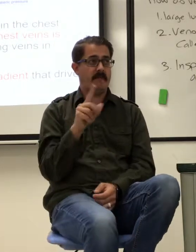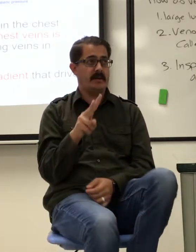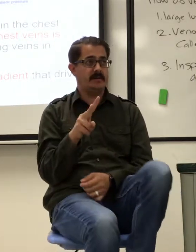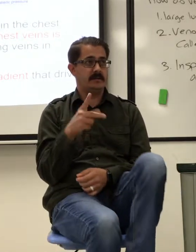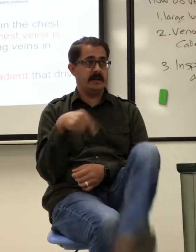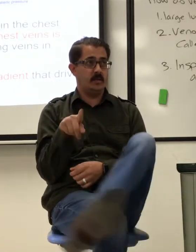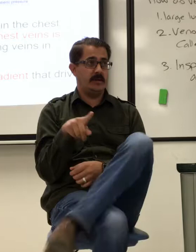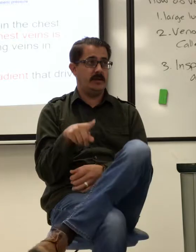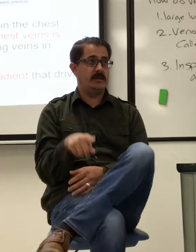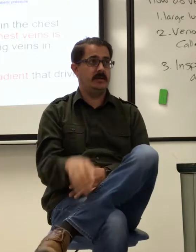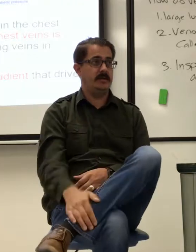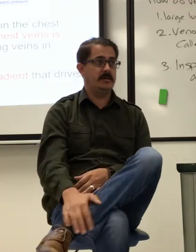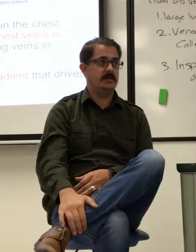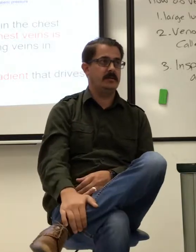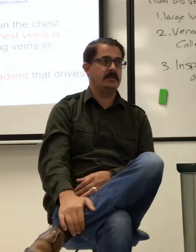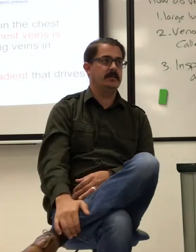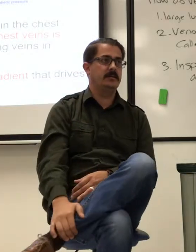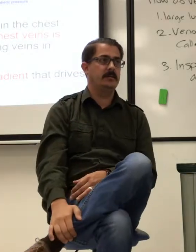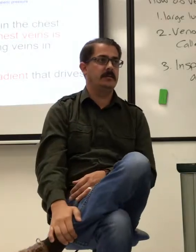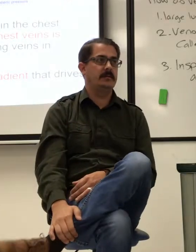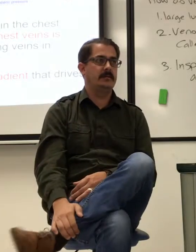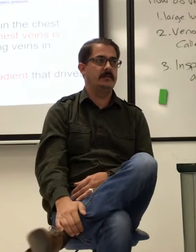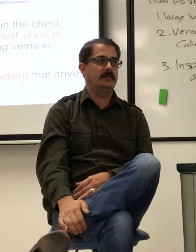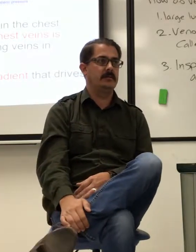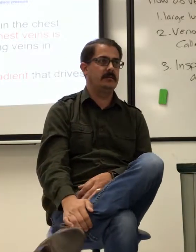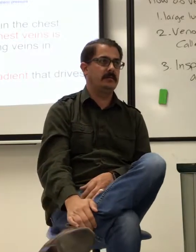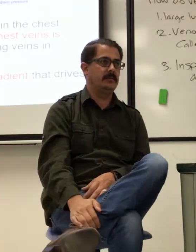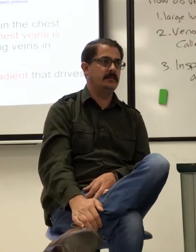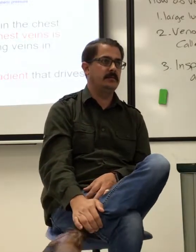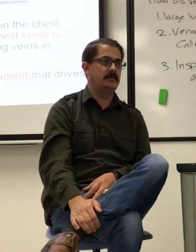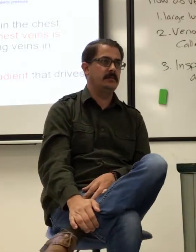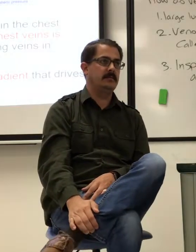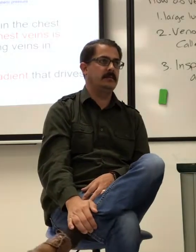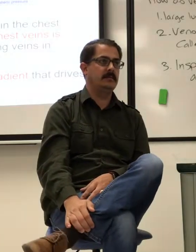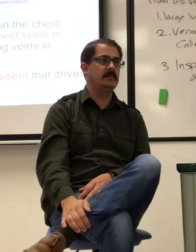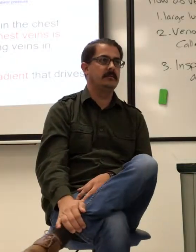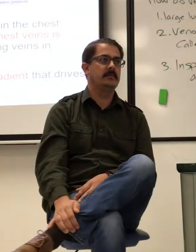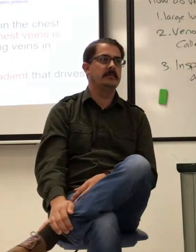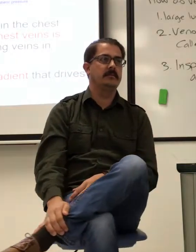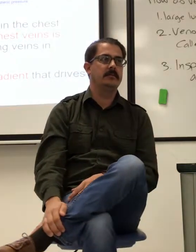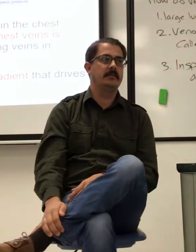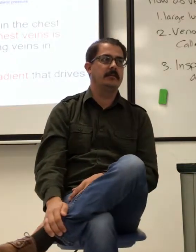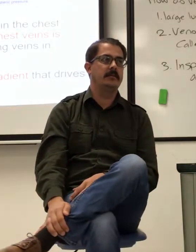a slight negative